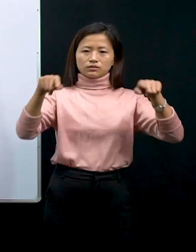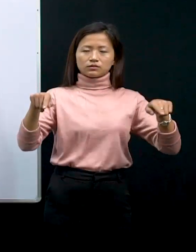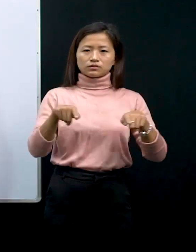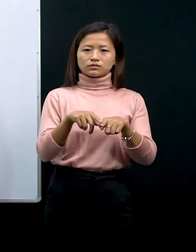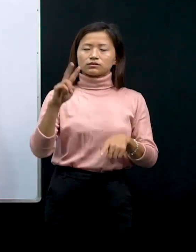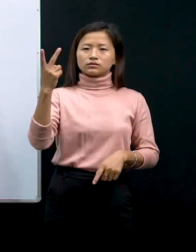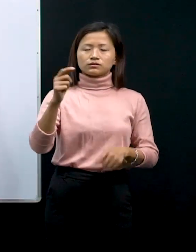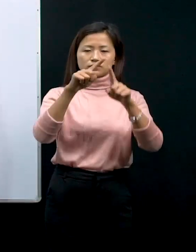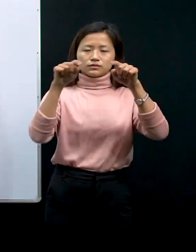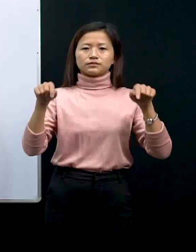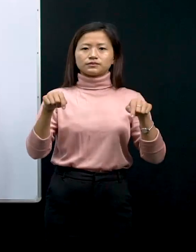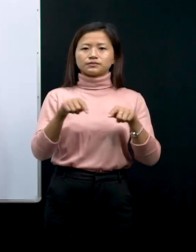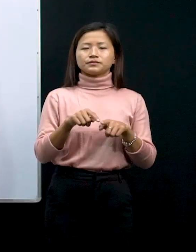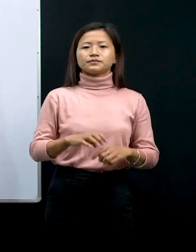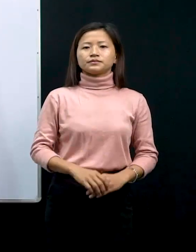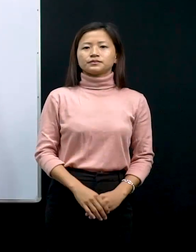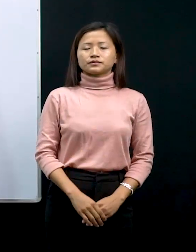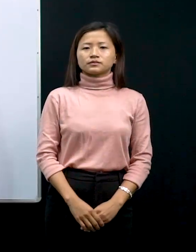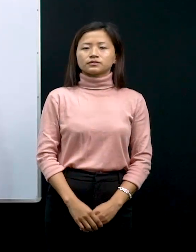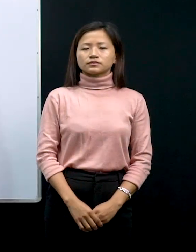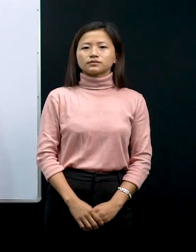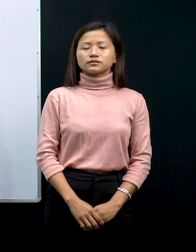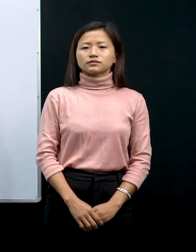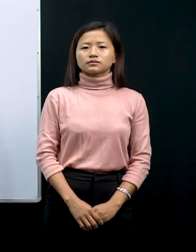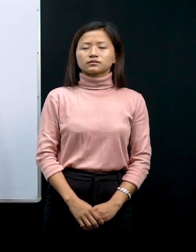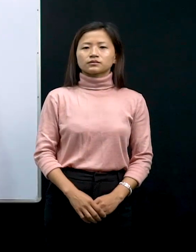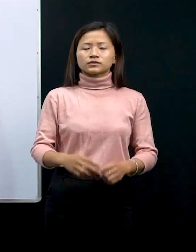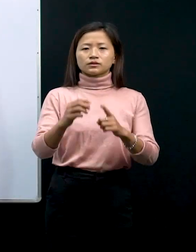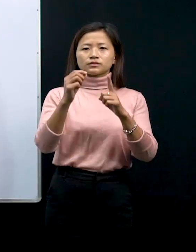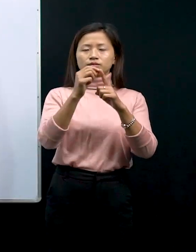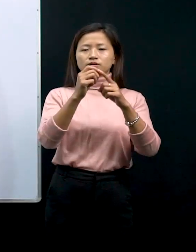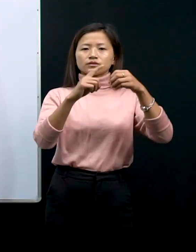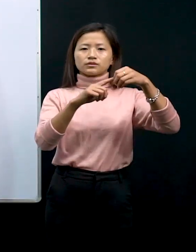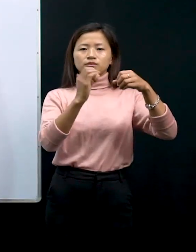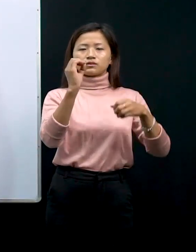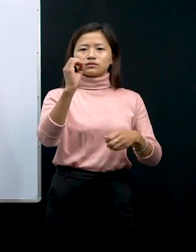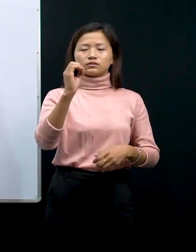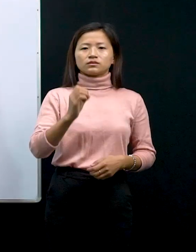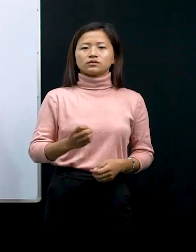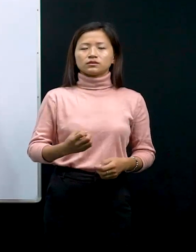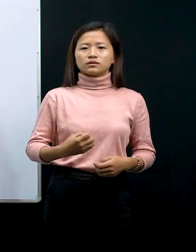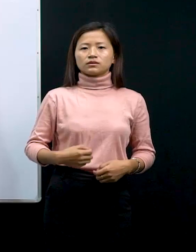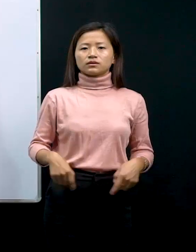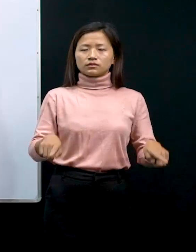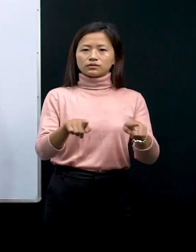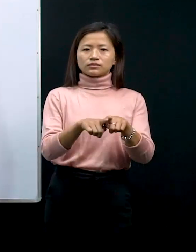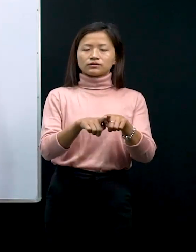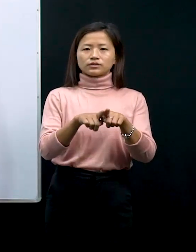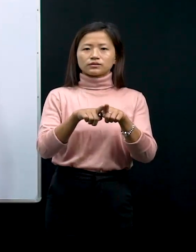are two triangles, right? Triangle which one? PQO and triangle